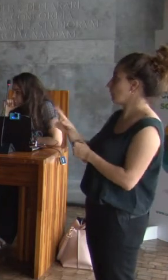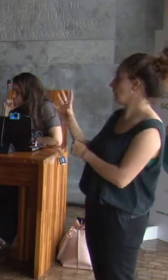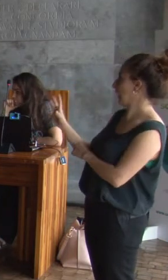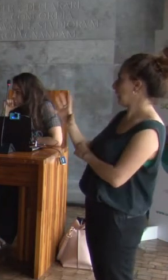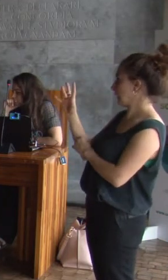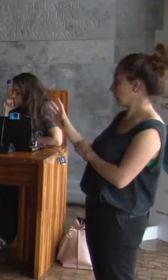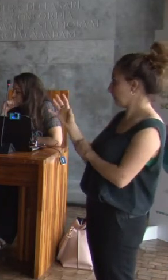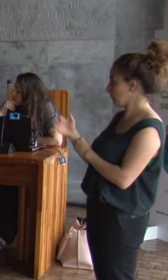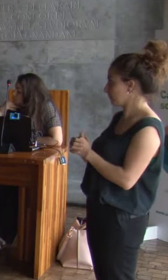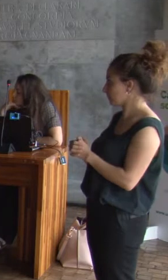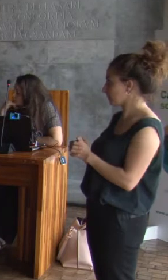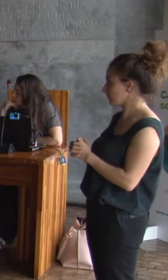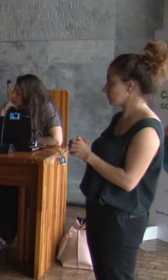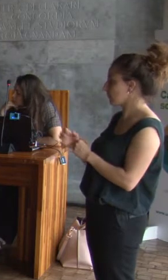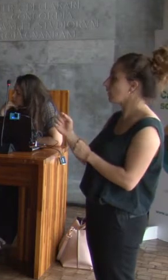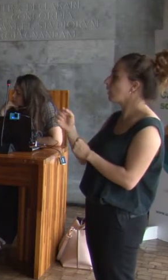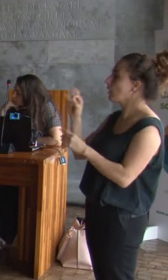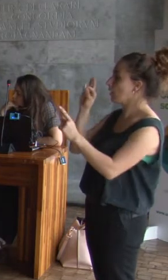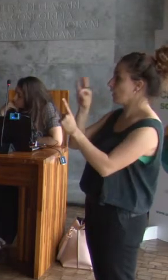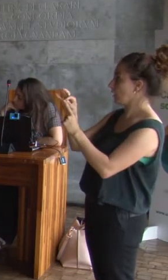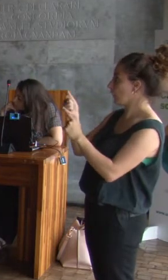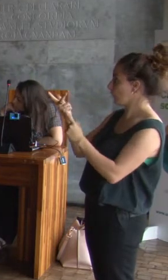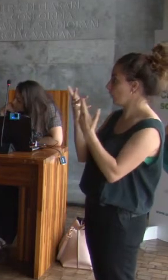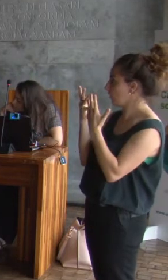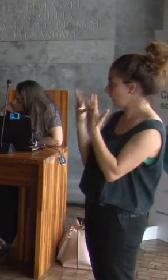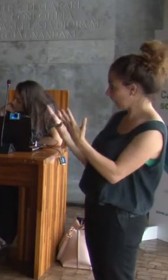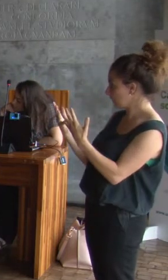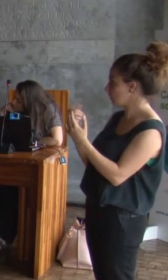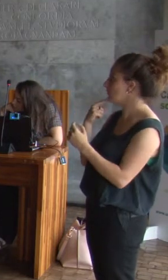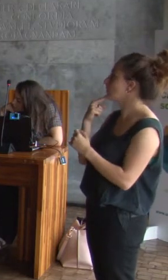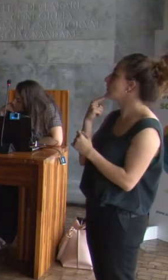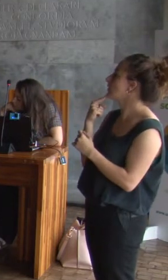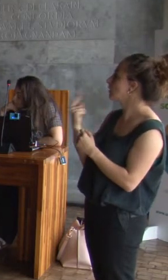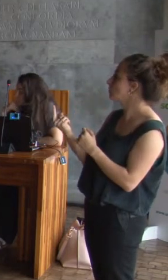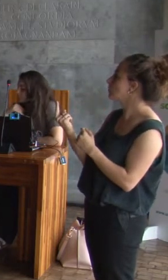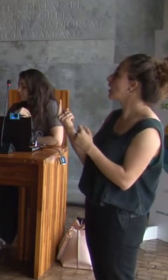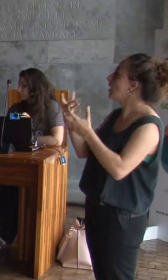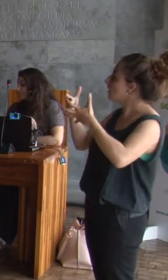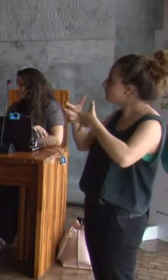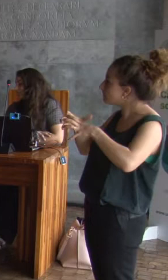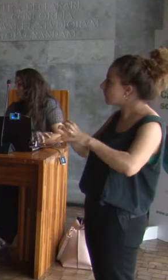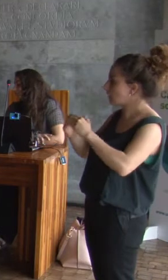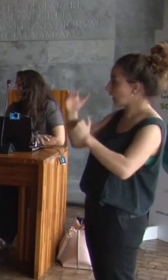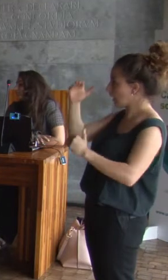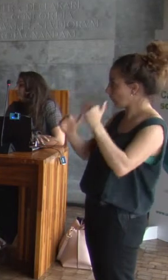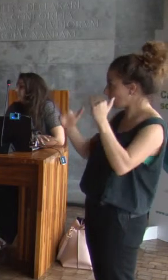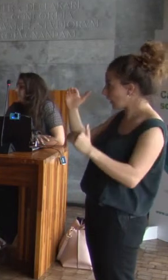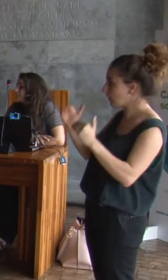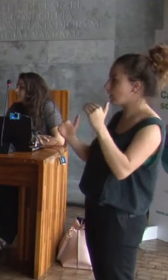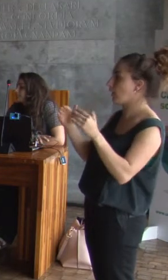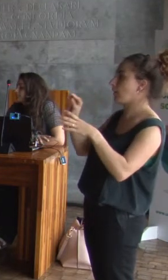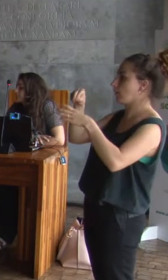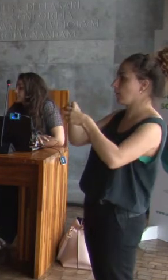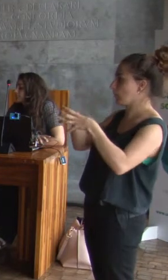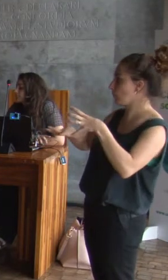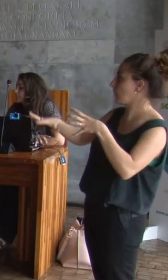example. Objective number 10, among other things, so objective number 10 is to reduce inequality within and among